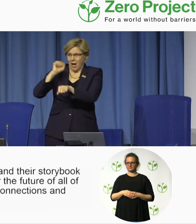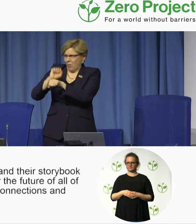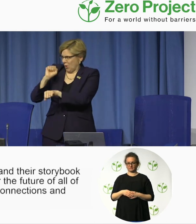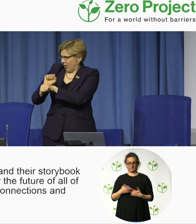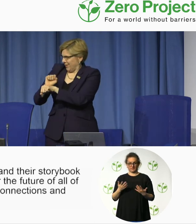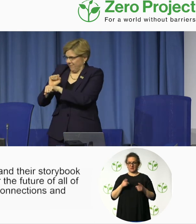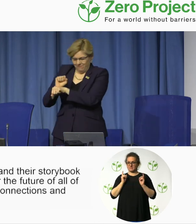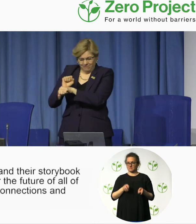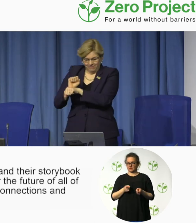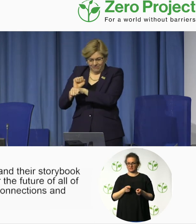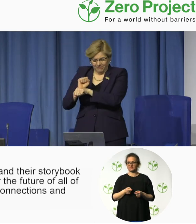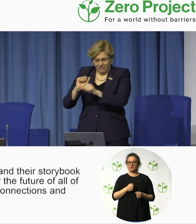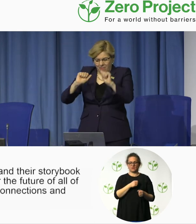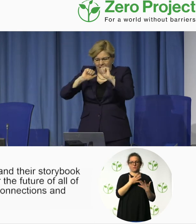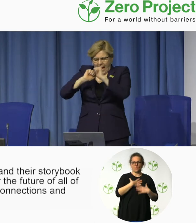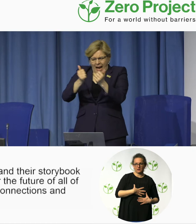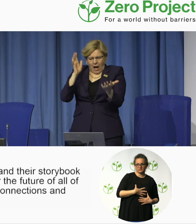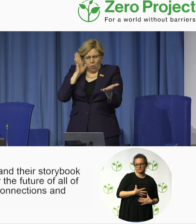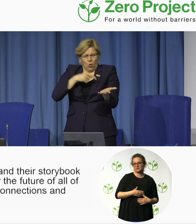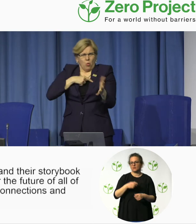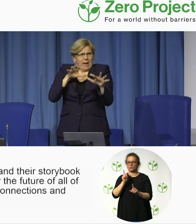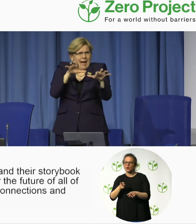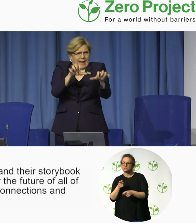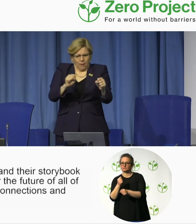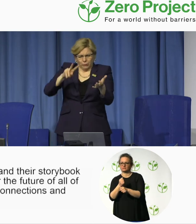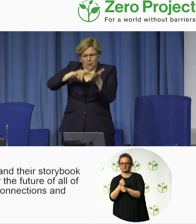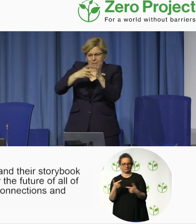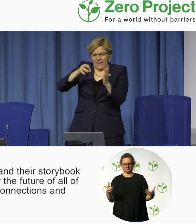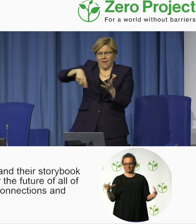will do more to influence our work